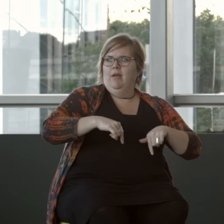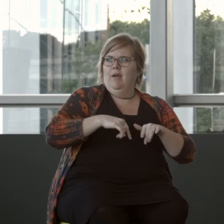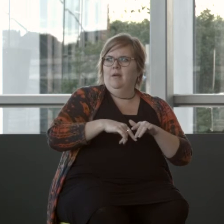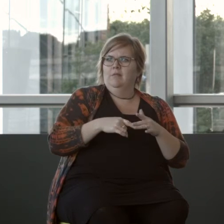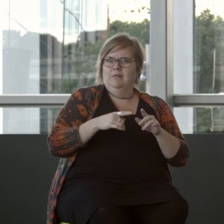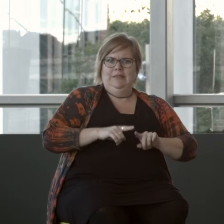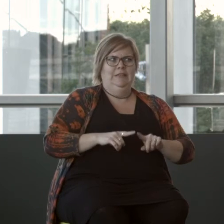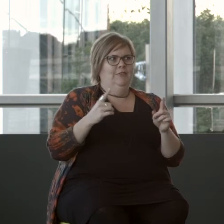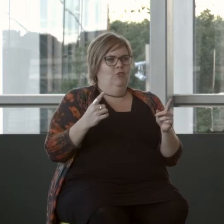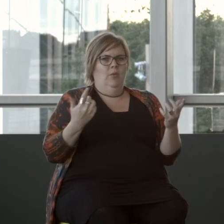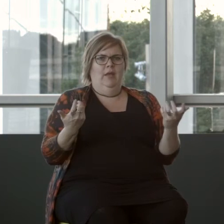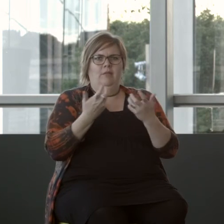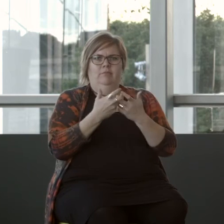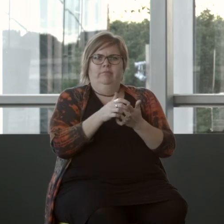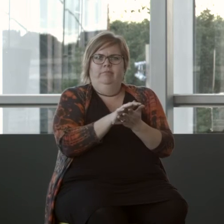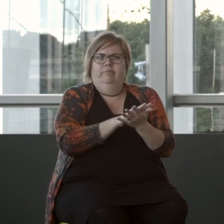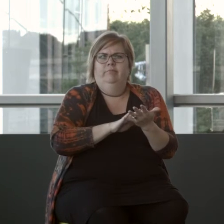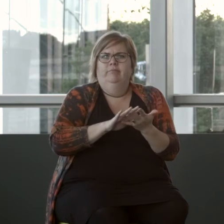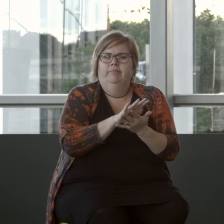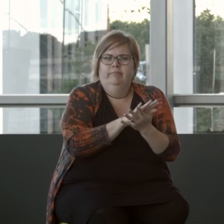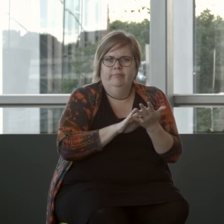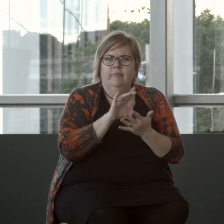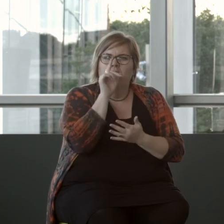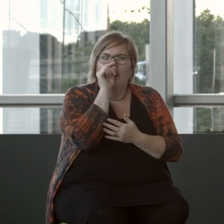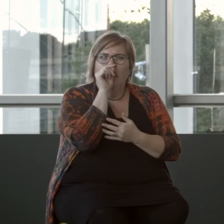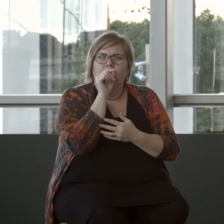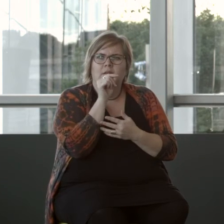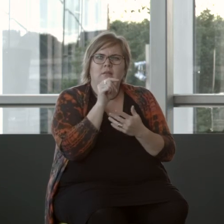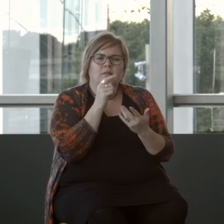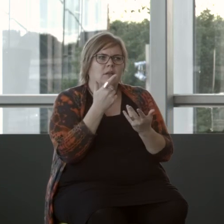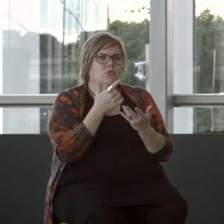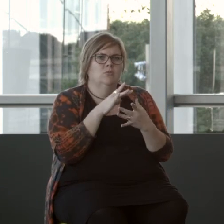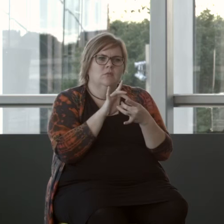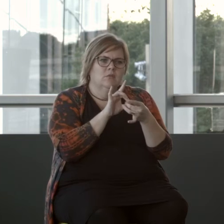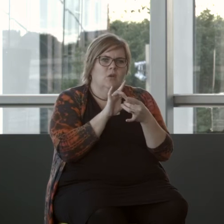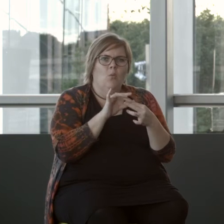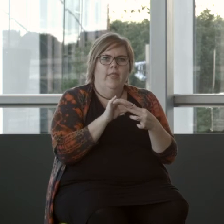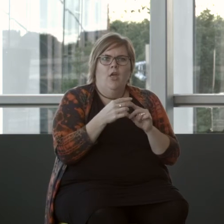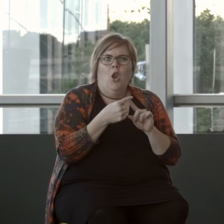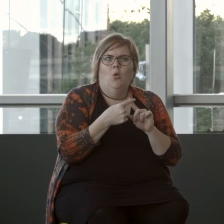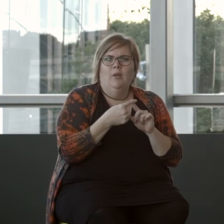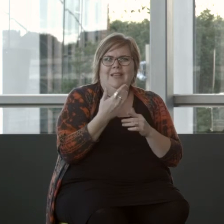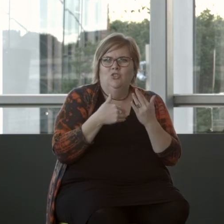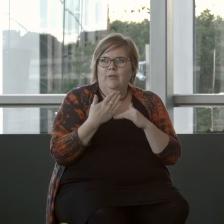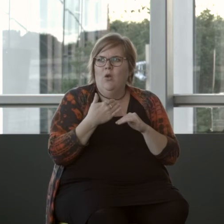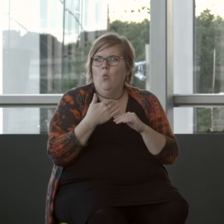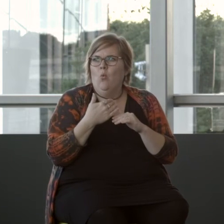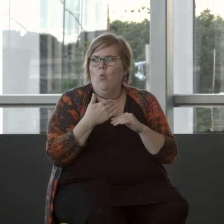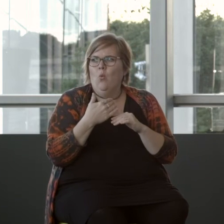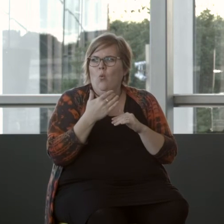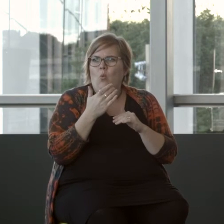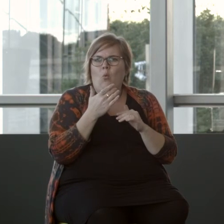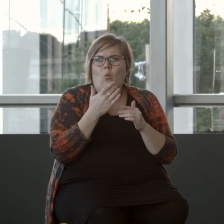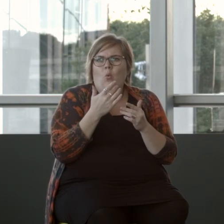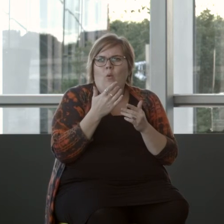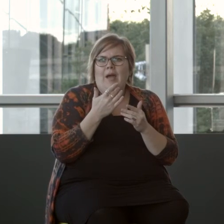really different, and to engage with local histories and indigenous cultures that have hundreds of